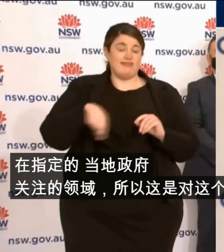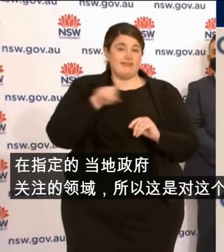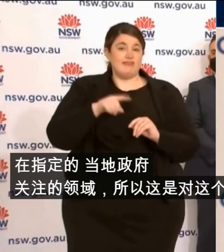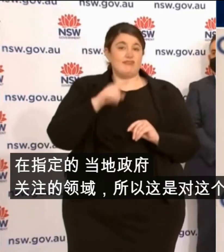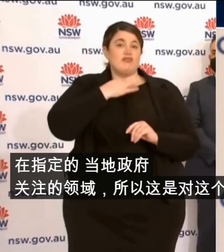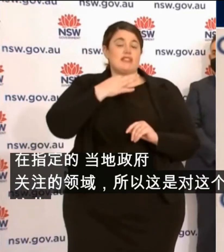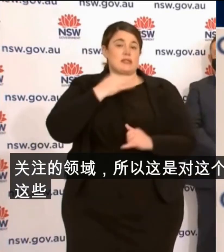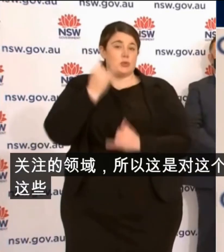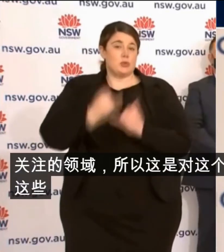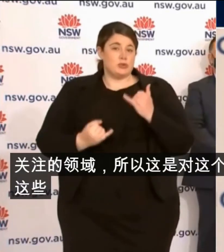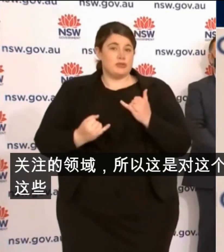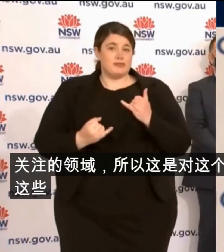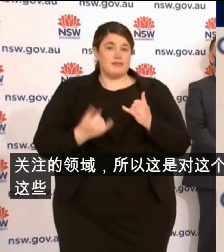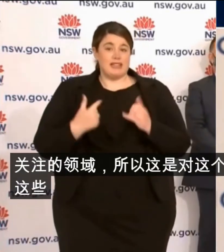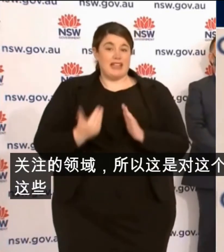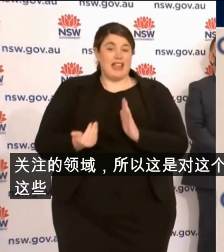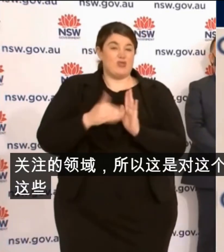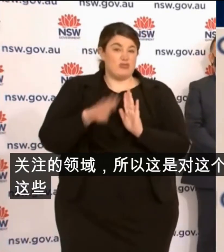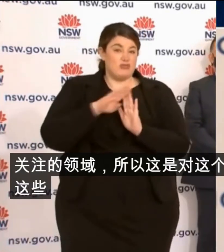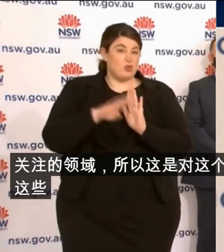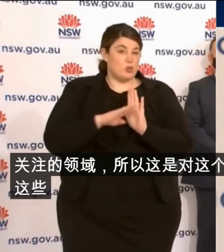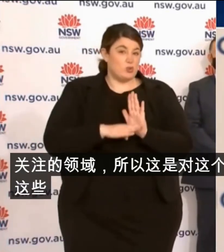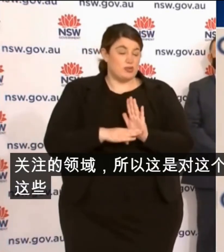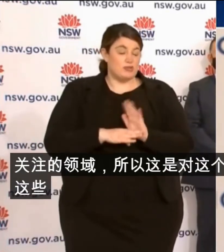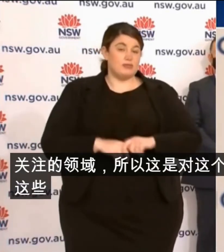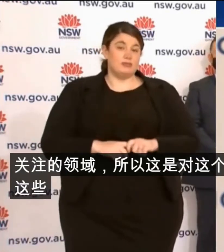that's the other control on this. So very much